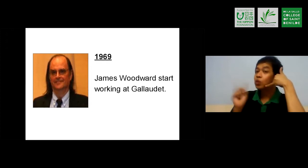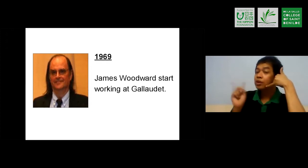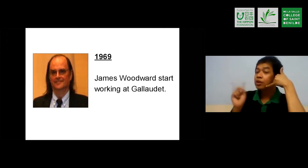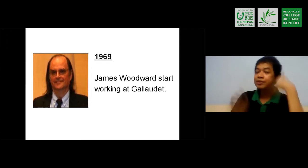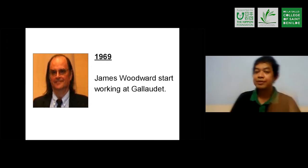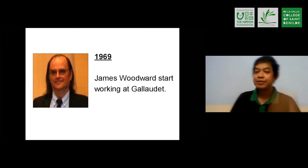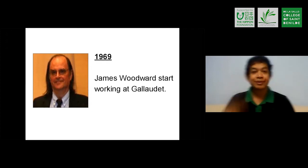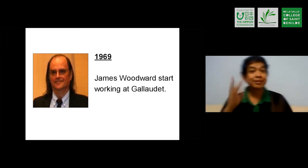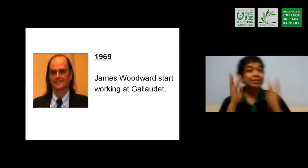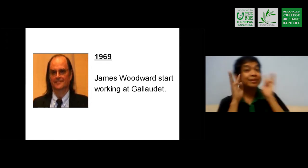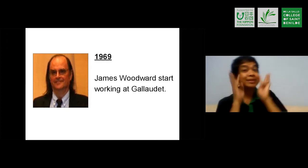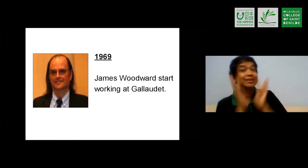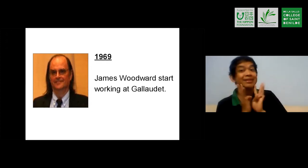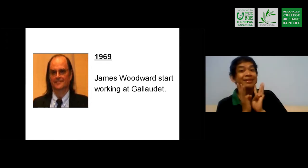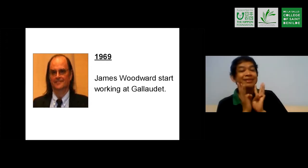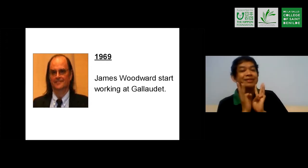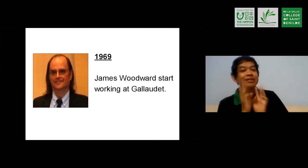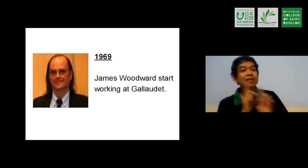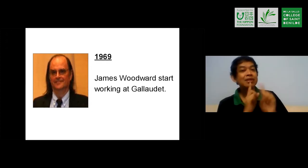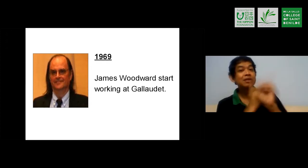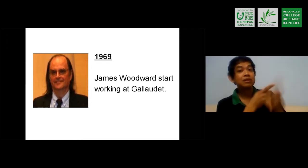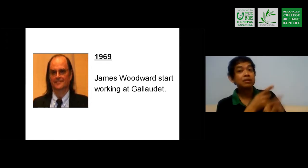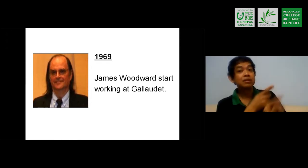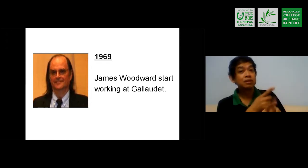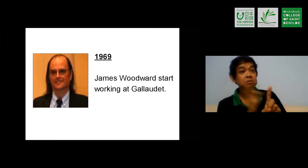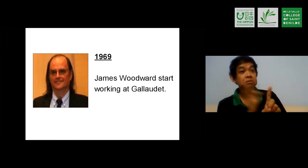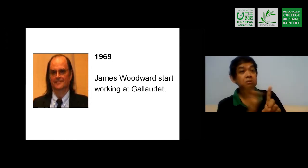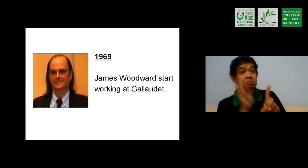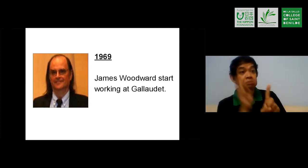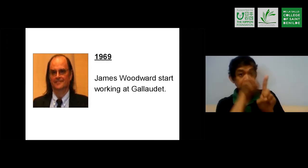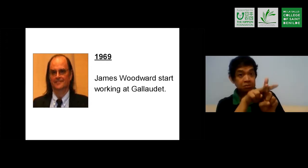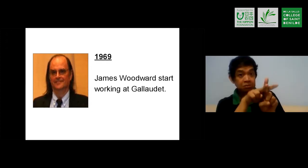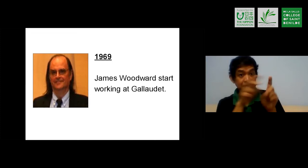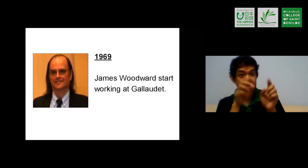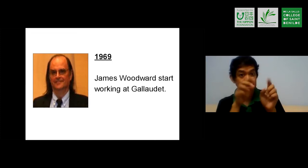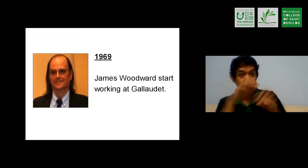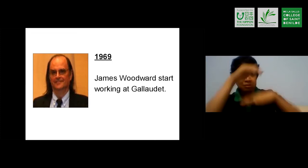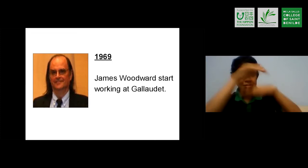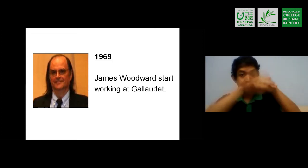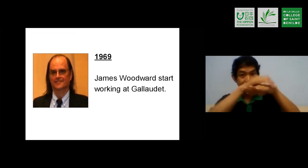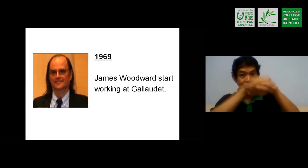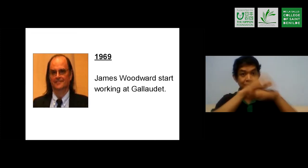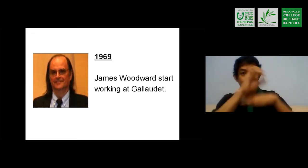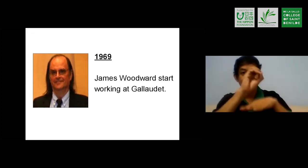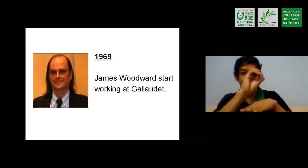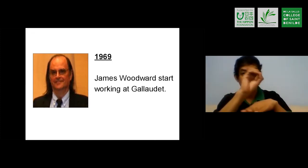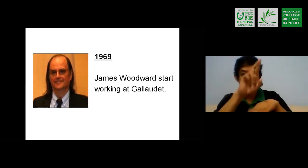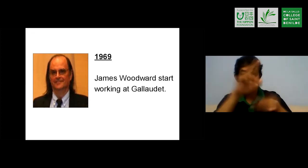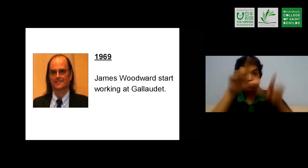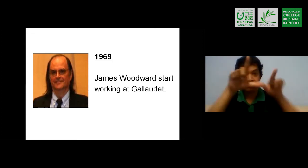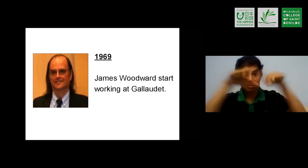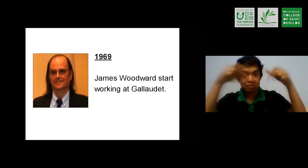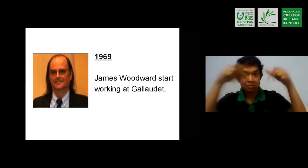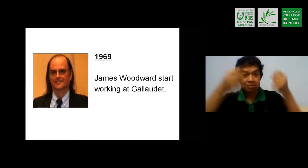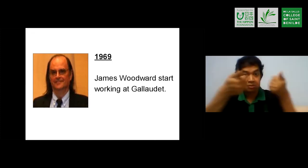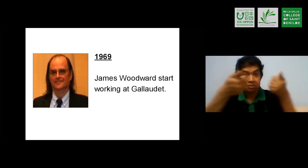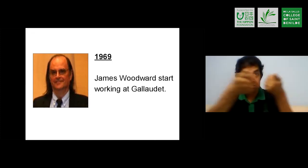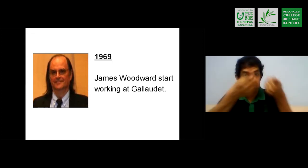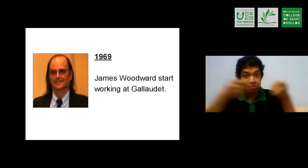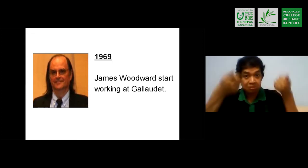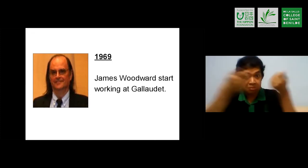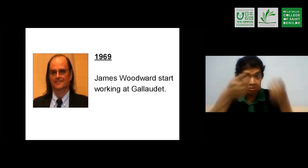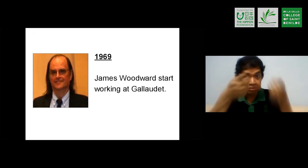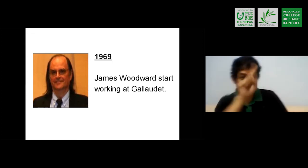a secretary that answered his call. Hi there, can I help you? Yes, I'd